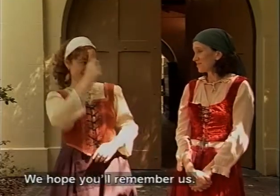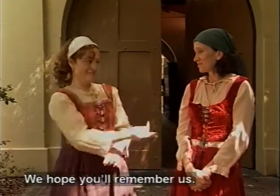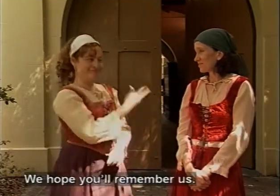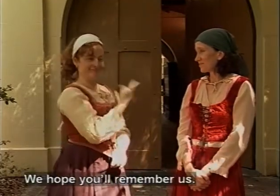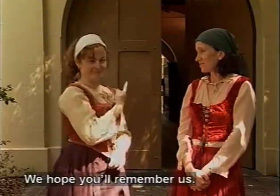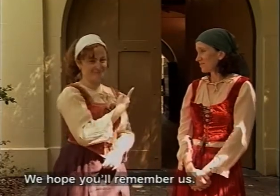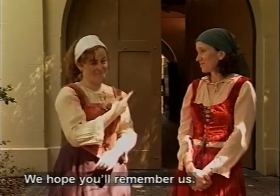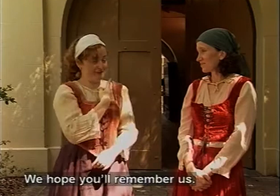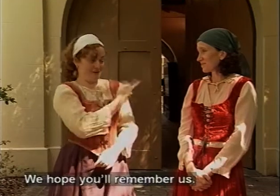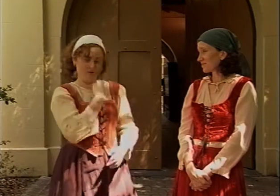two of us.